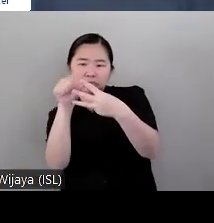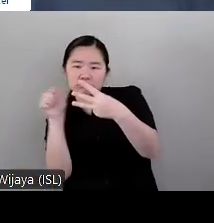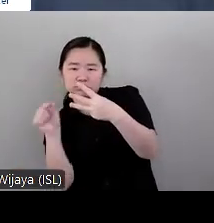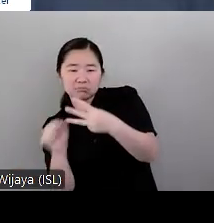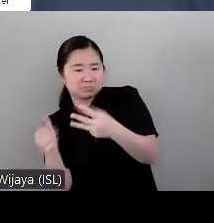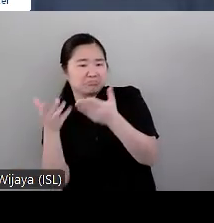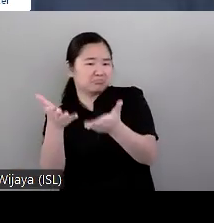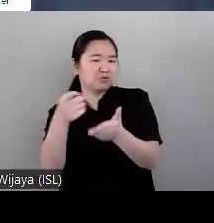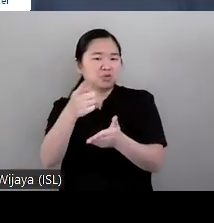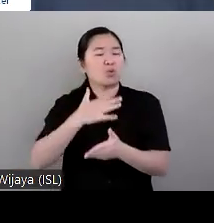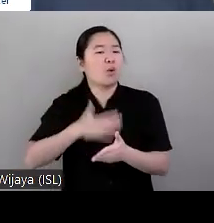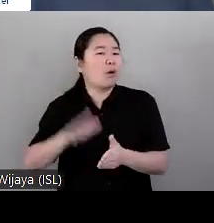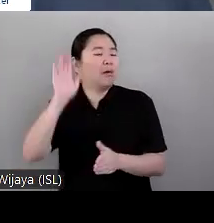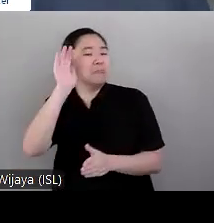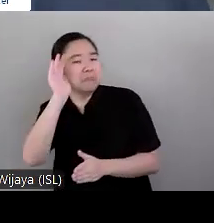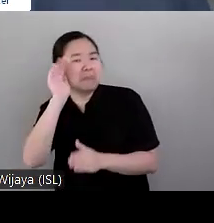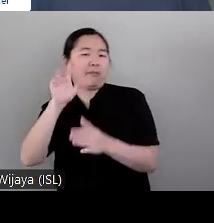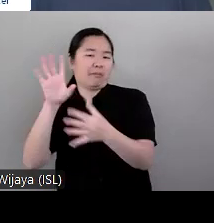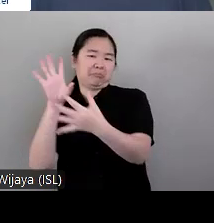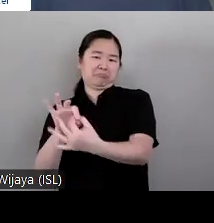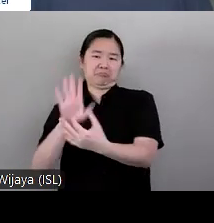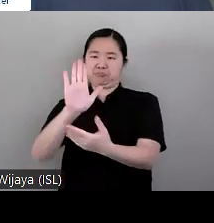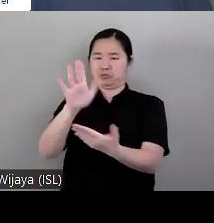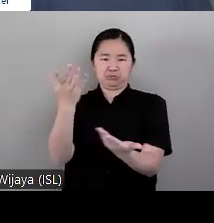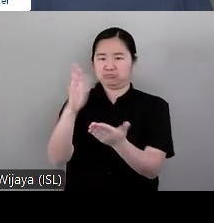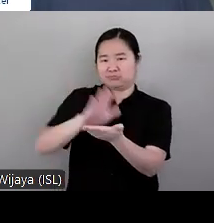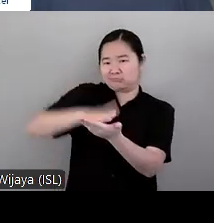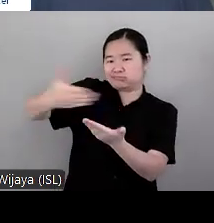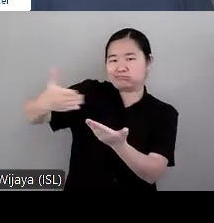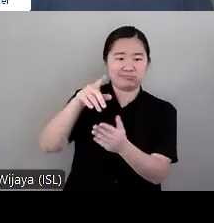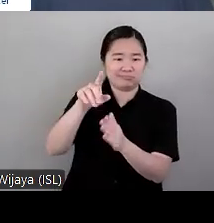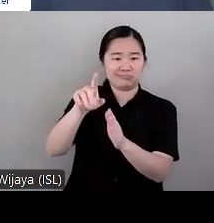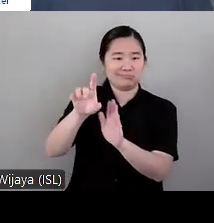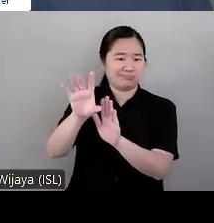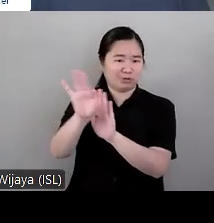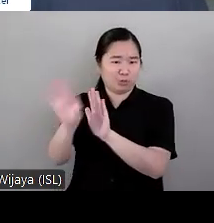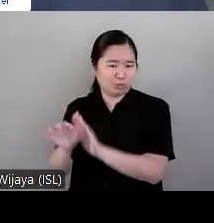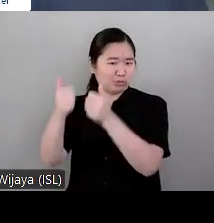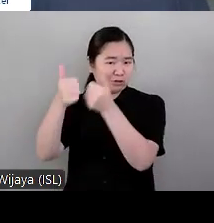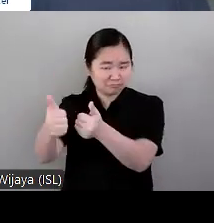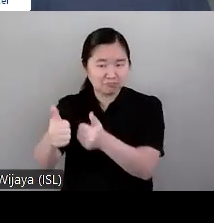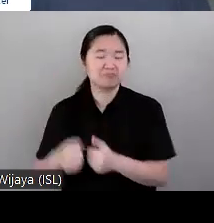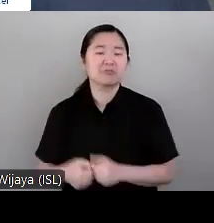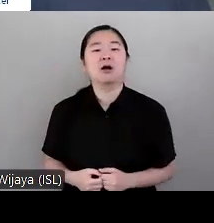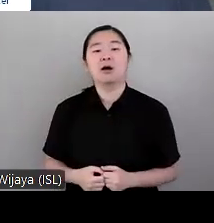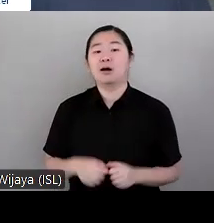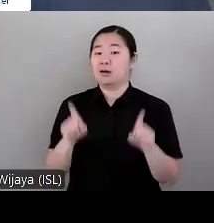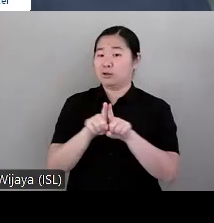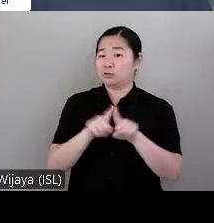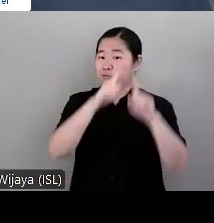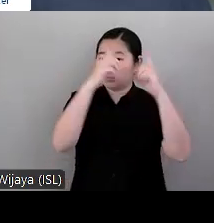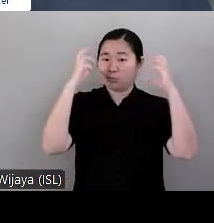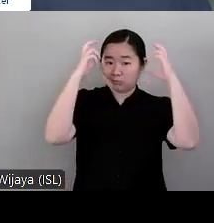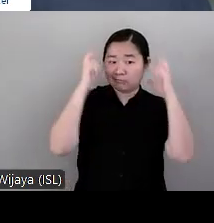audio button. Closed captions will also be available during the webinar, and to review captions in Zoom, click